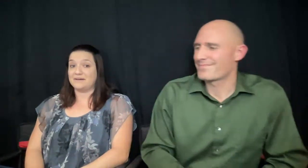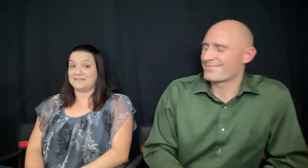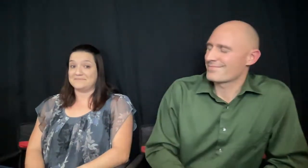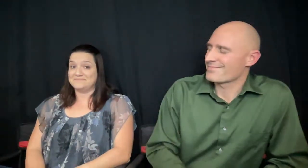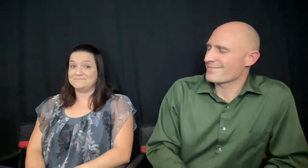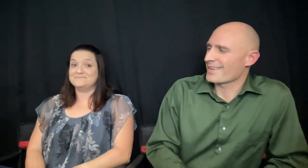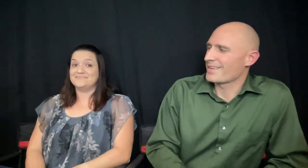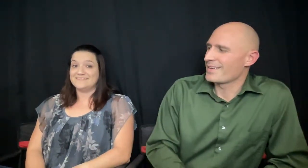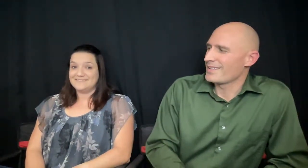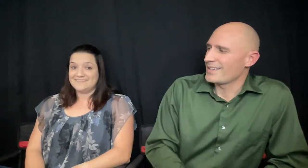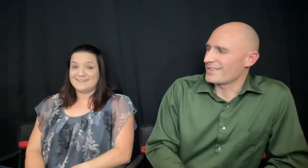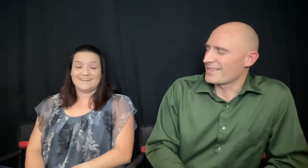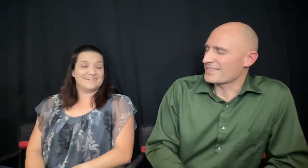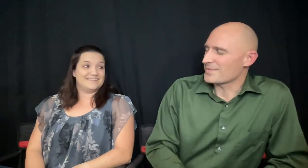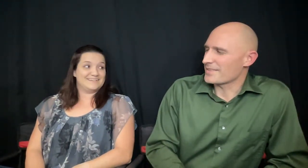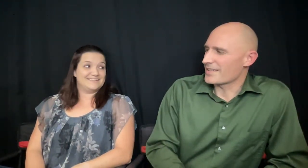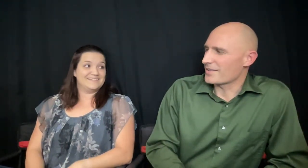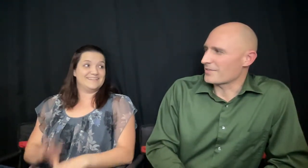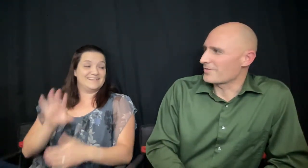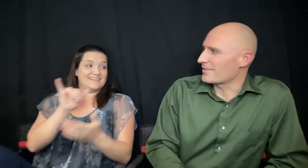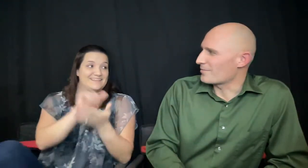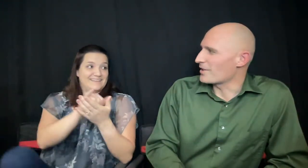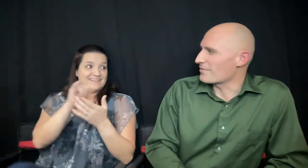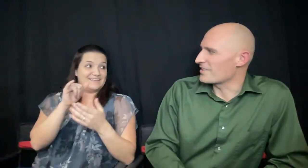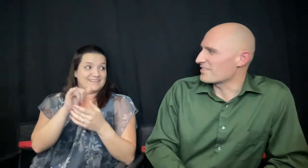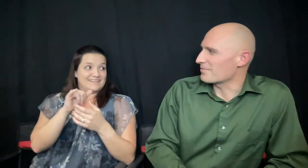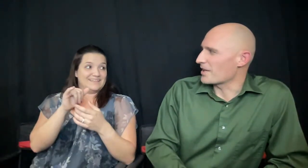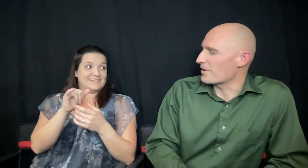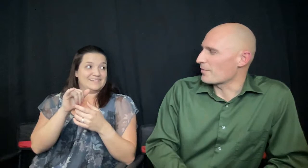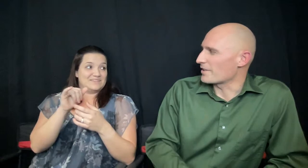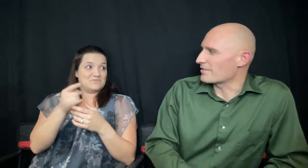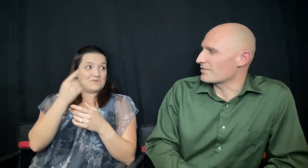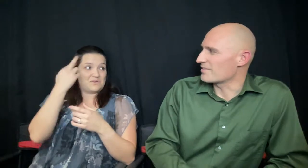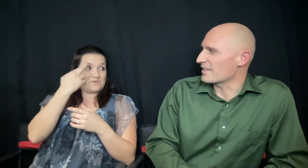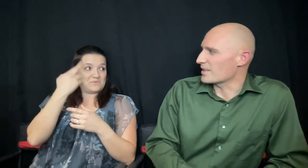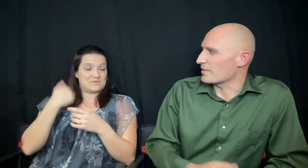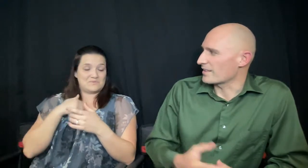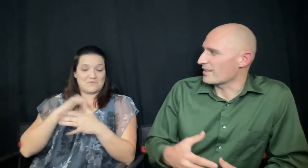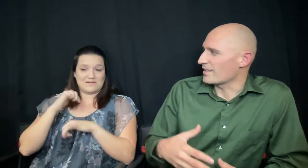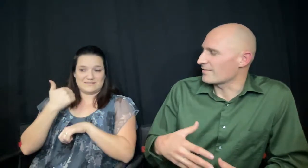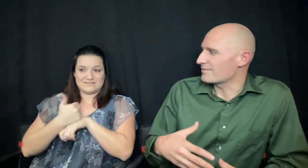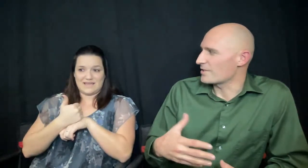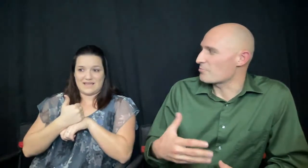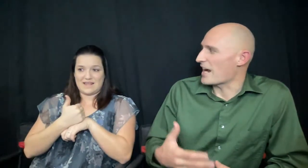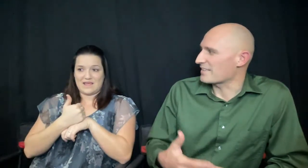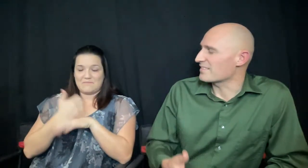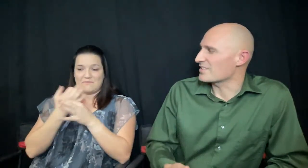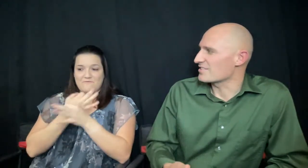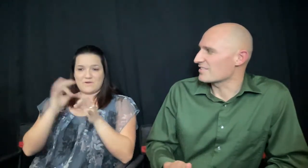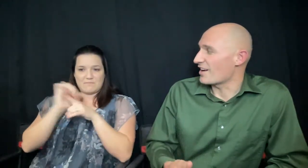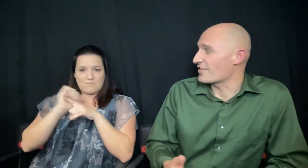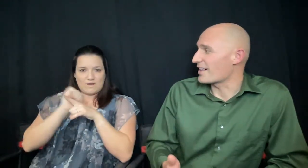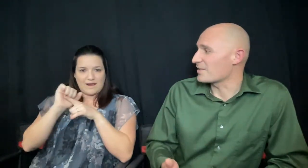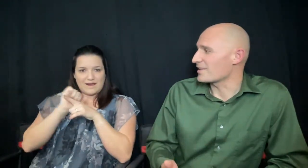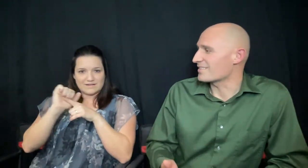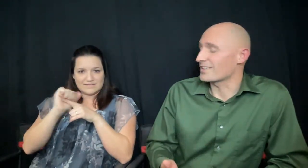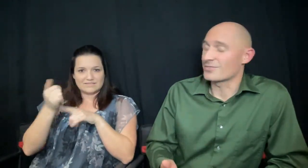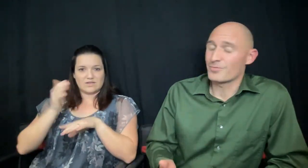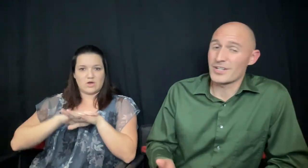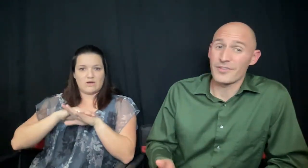buddy. And that's something that it's one of the reasons why we wanted to set up free practice sessions online, because we know that